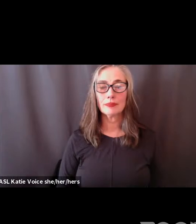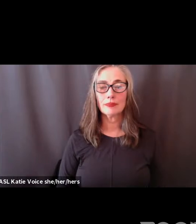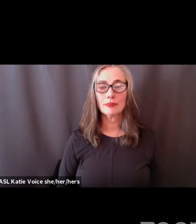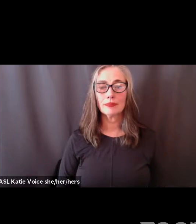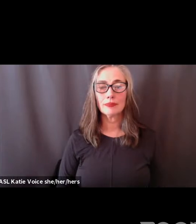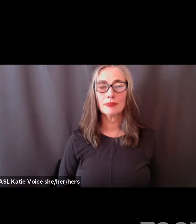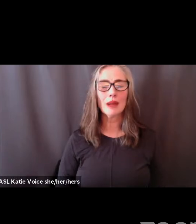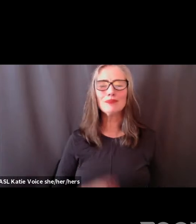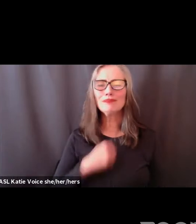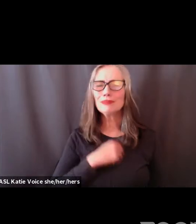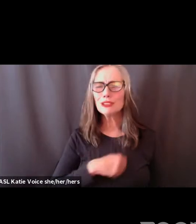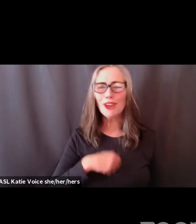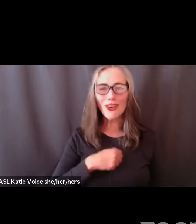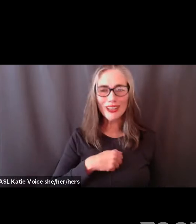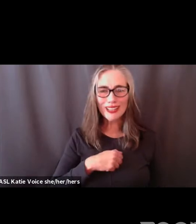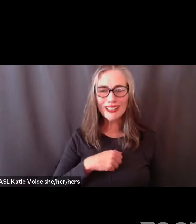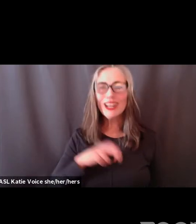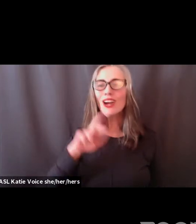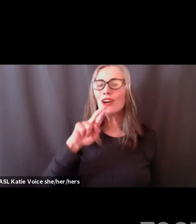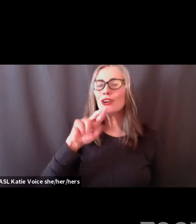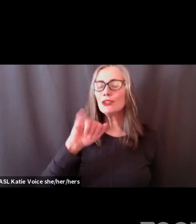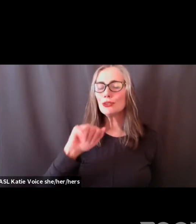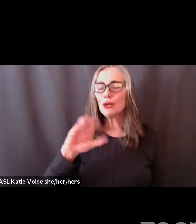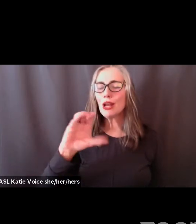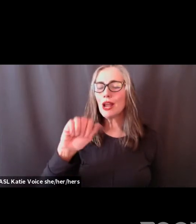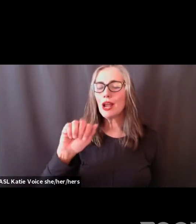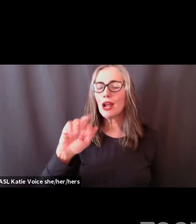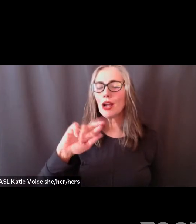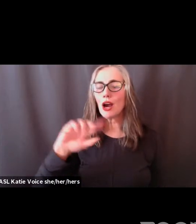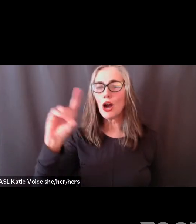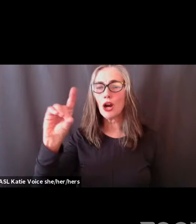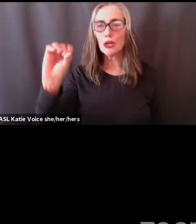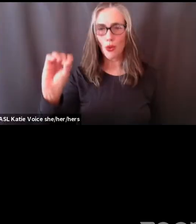I'm sorry, Ricardo or Ochoa. That's my fault.